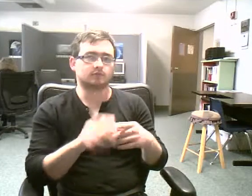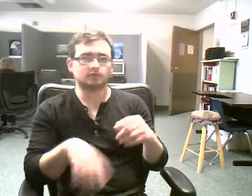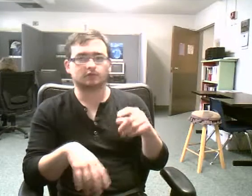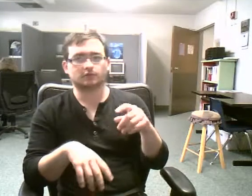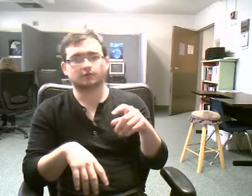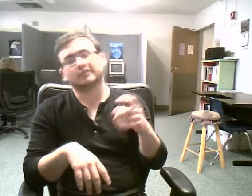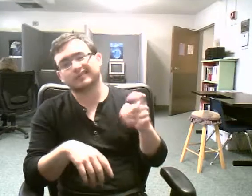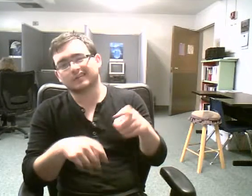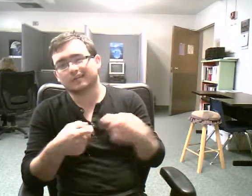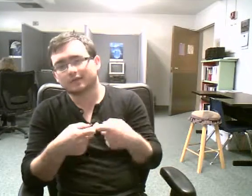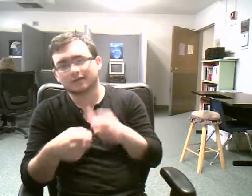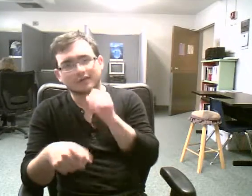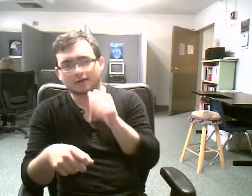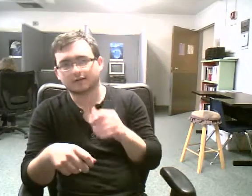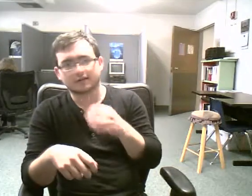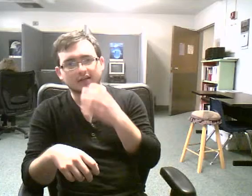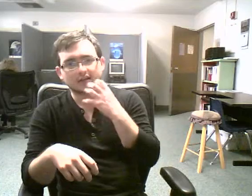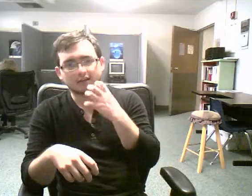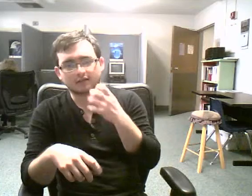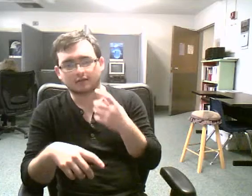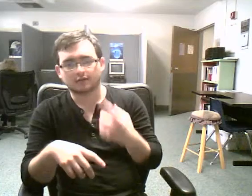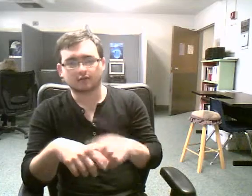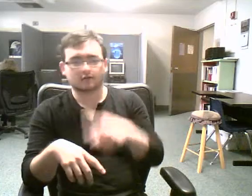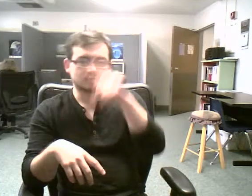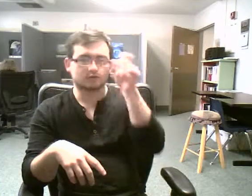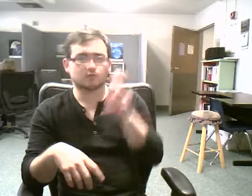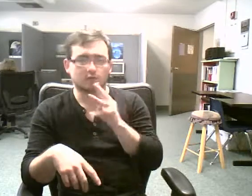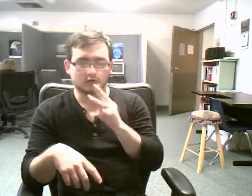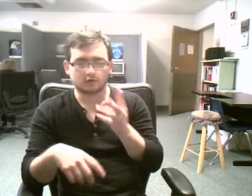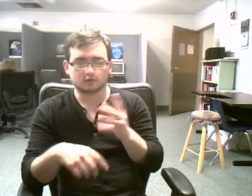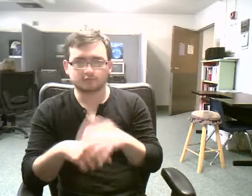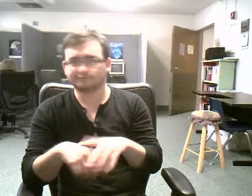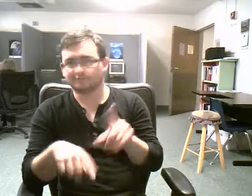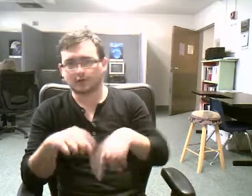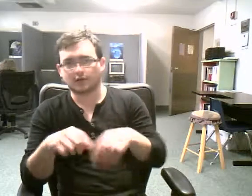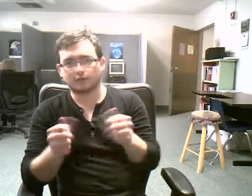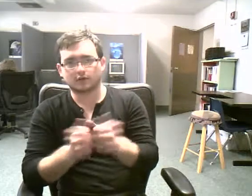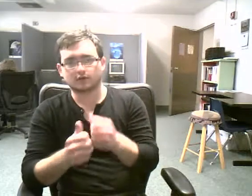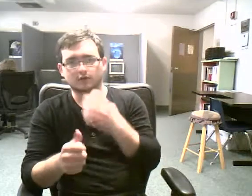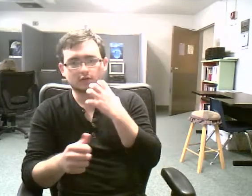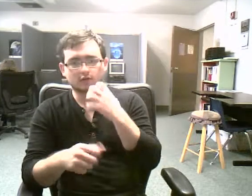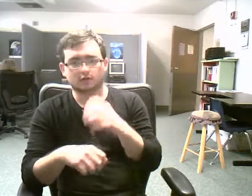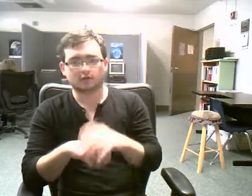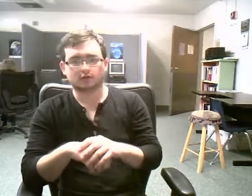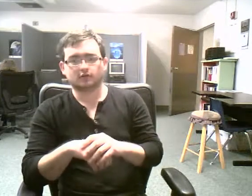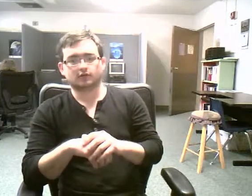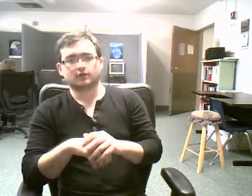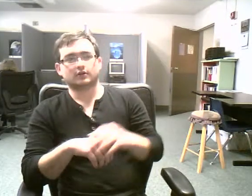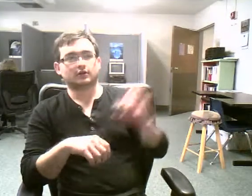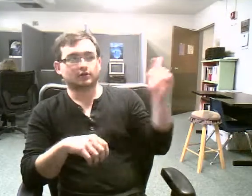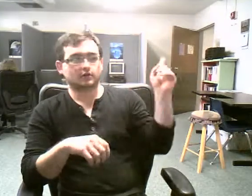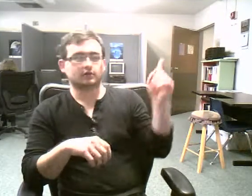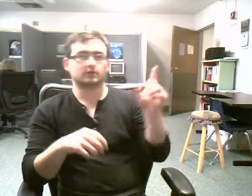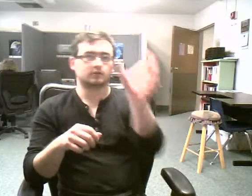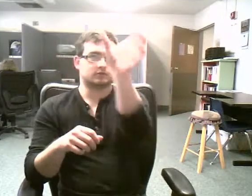gas. So here we have a larger molecule breaking down into smaller elemental molecules, hydrogen and finally